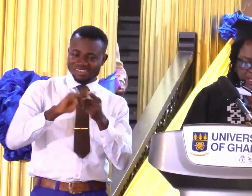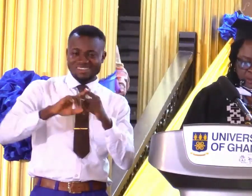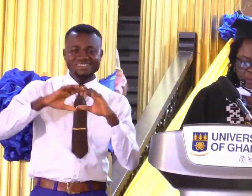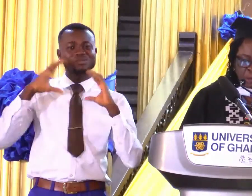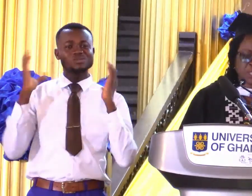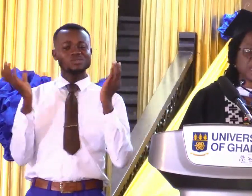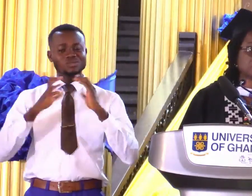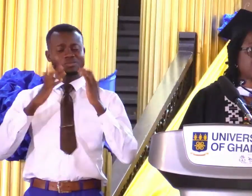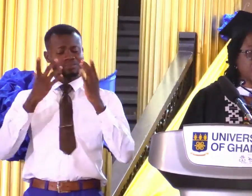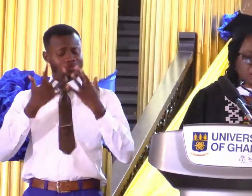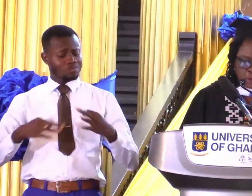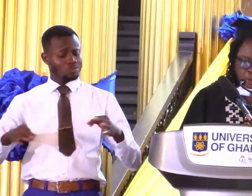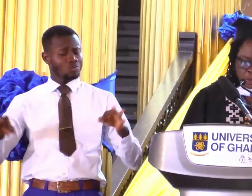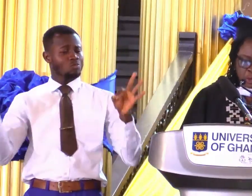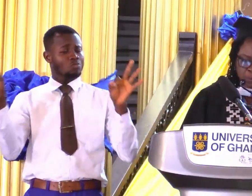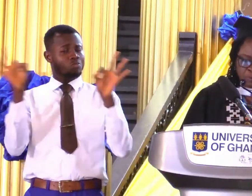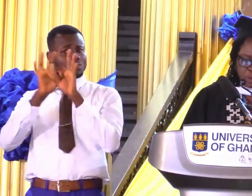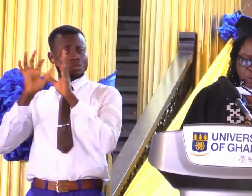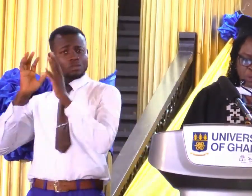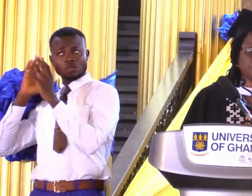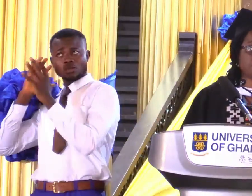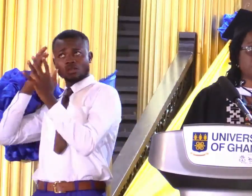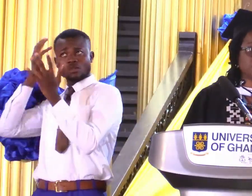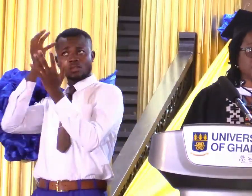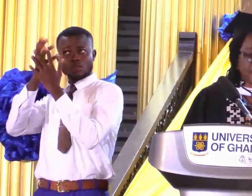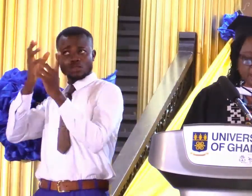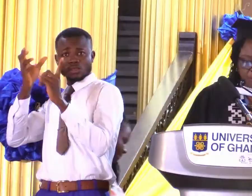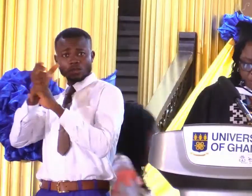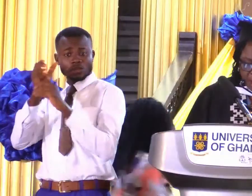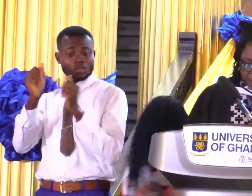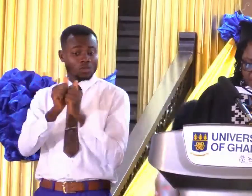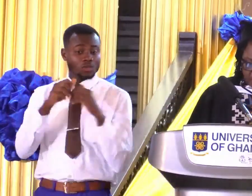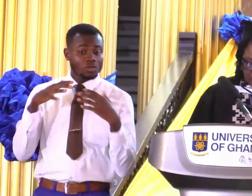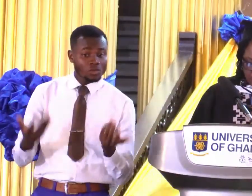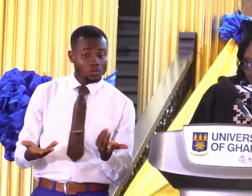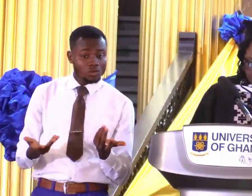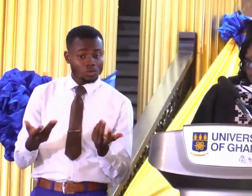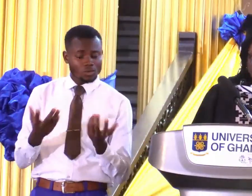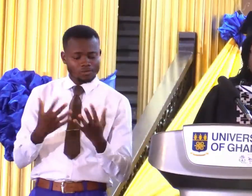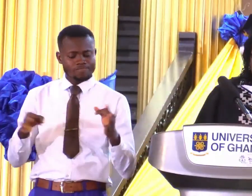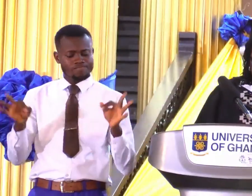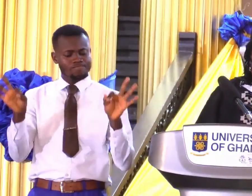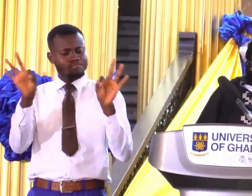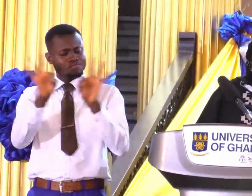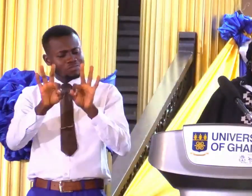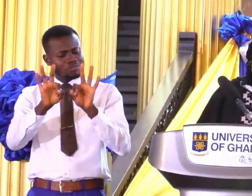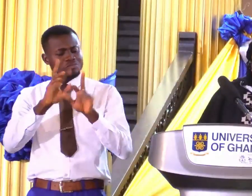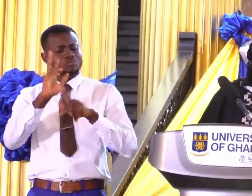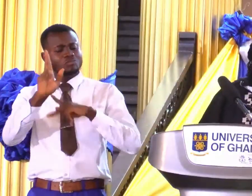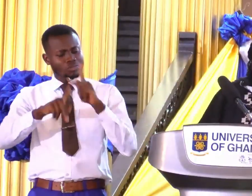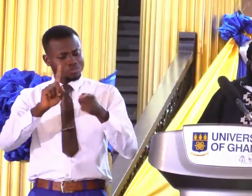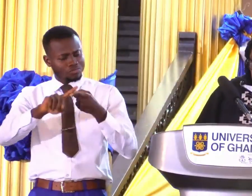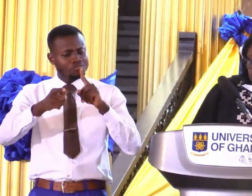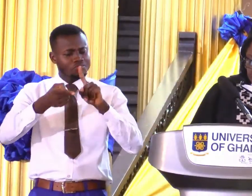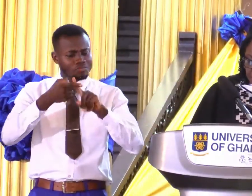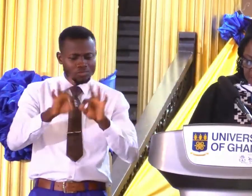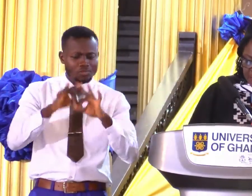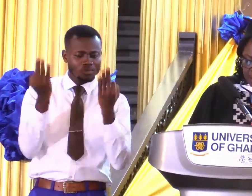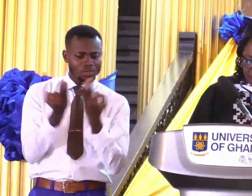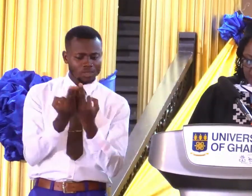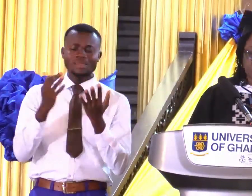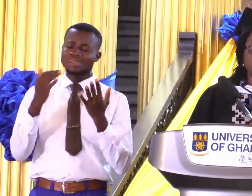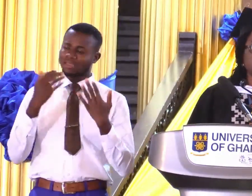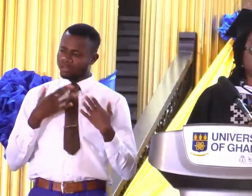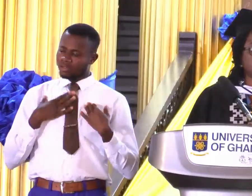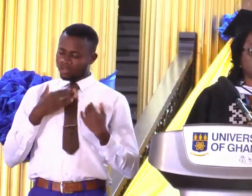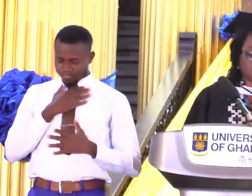this important milestone with family and friends. It's my privilege to introduce the